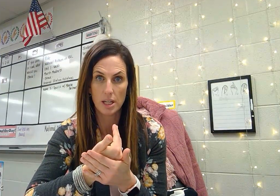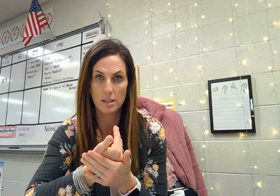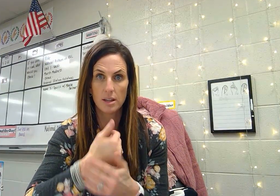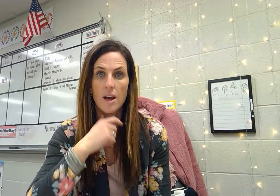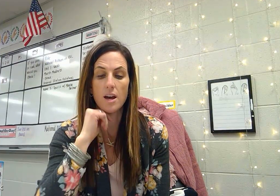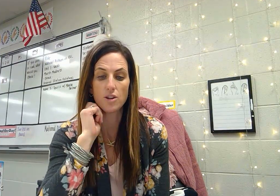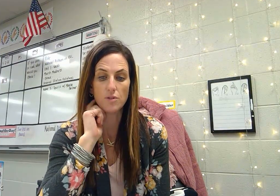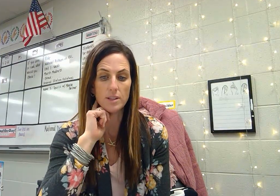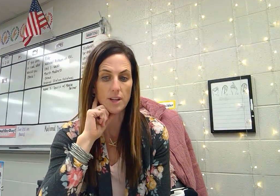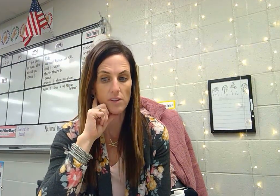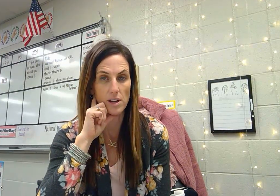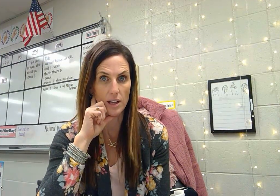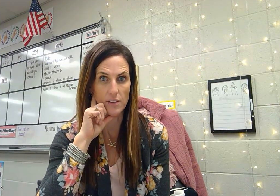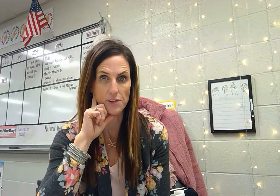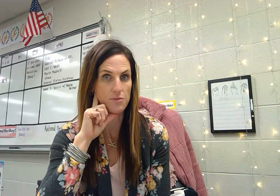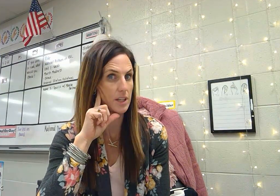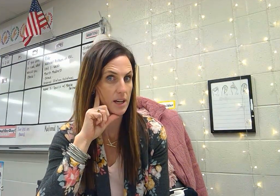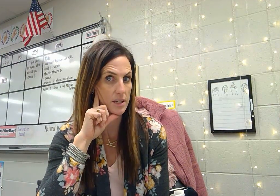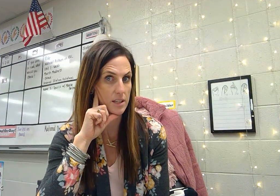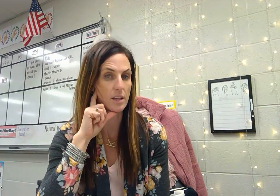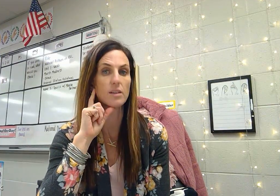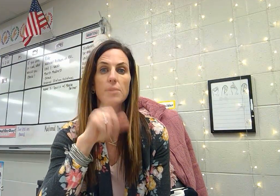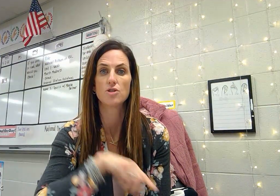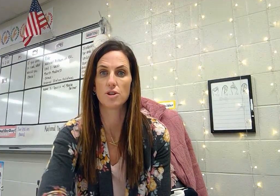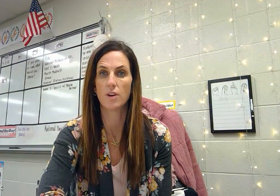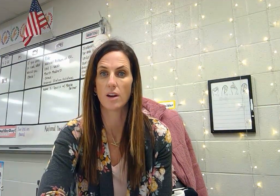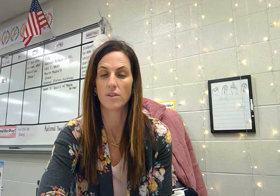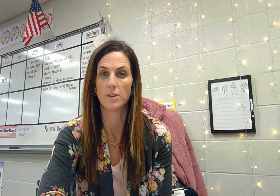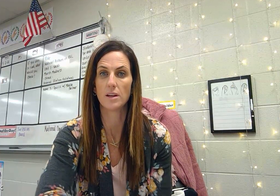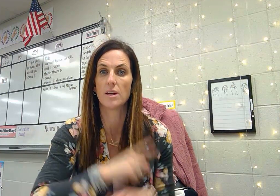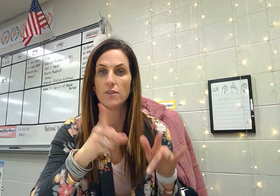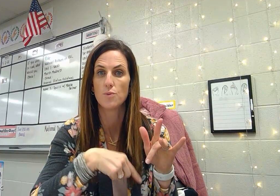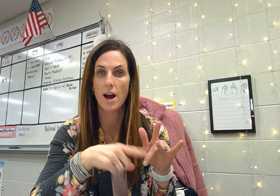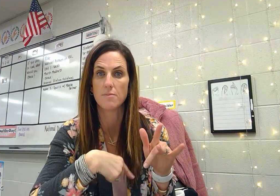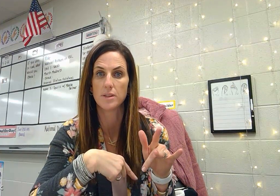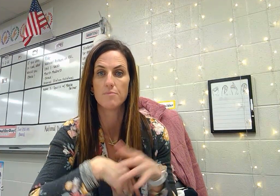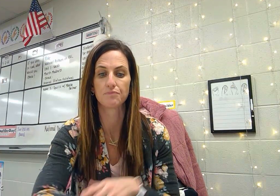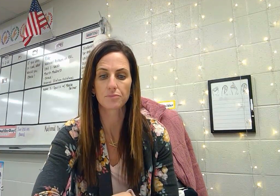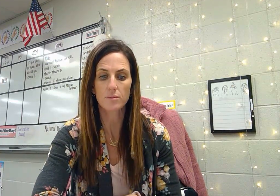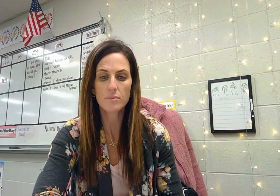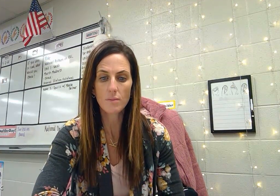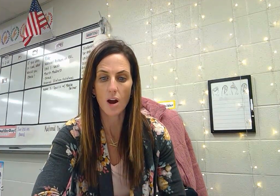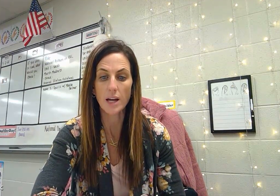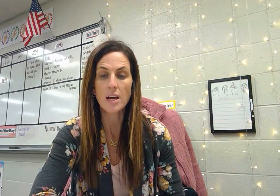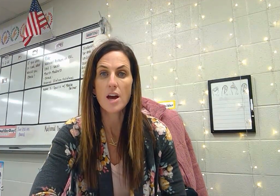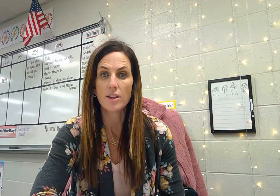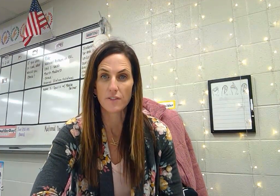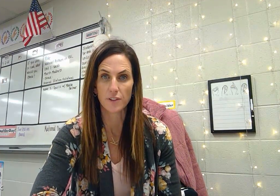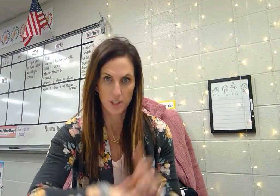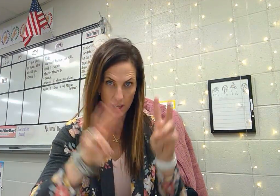sheet, Unit 7. If you need it, make sure you get it from me if you were absent. All right, the first